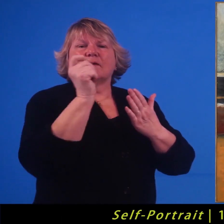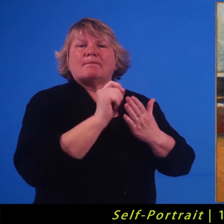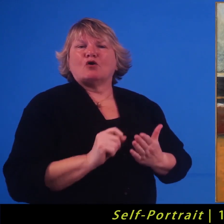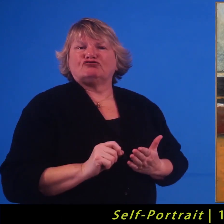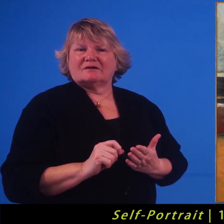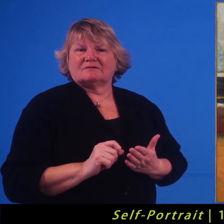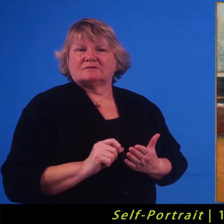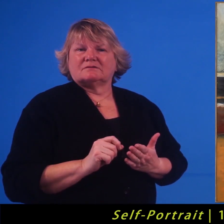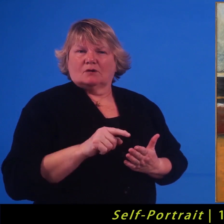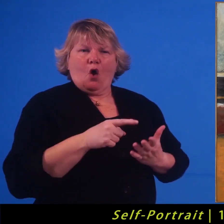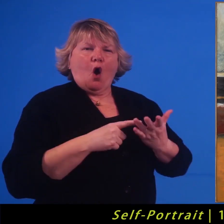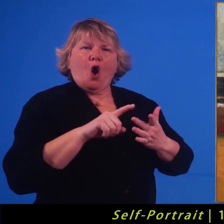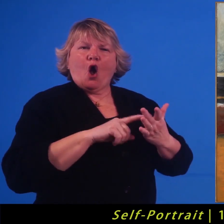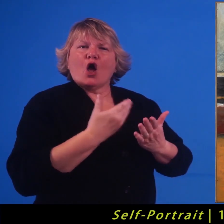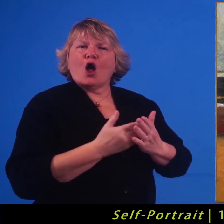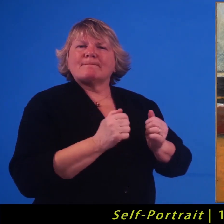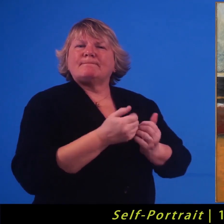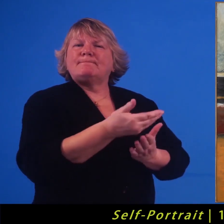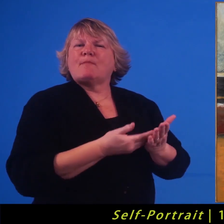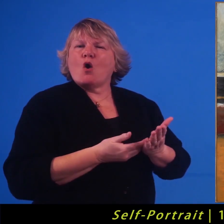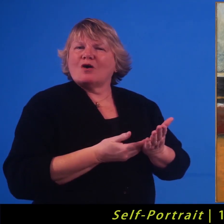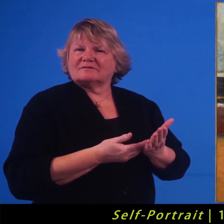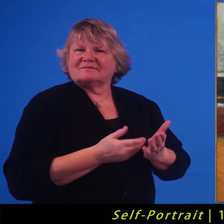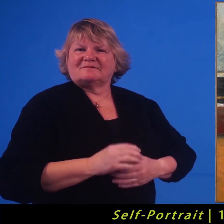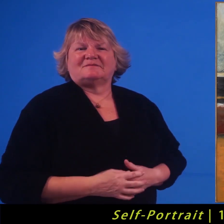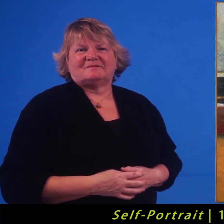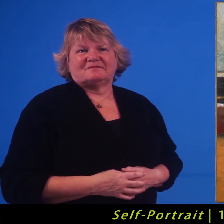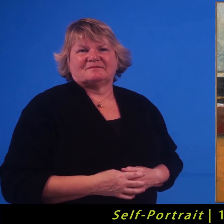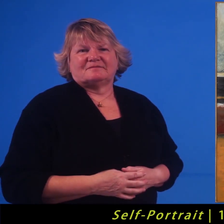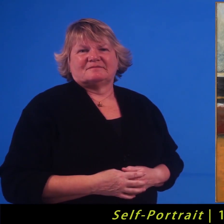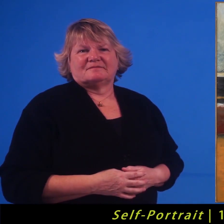Self-Portrait, 1966, Oil on Board.